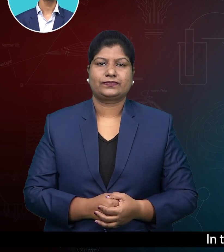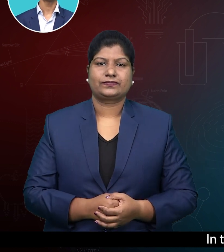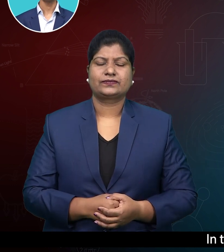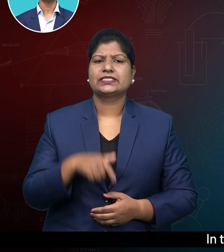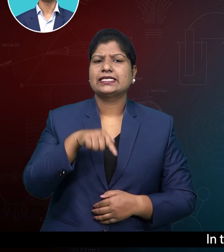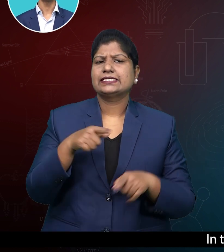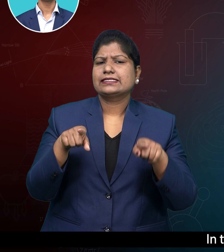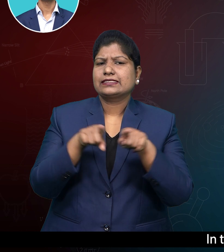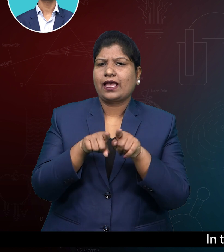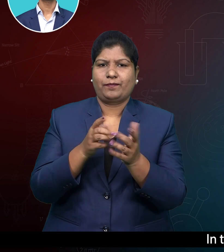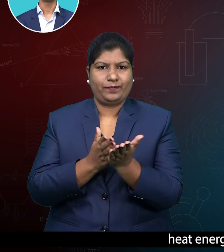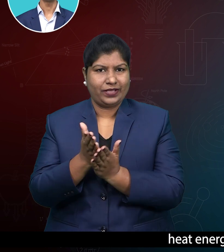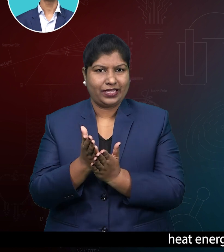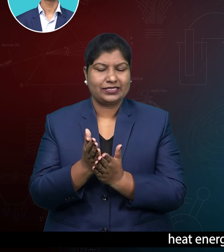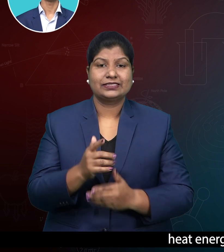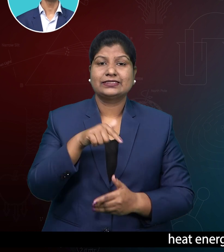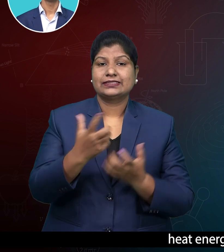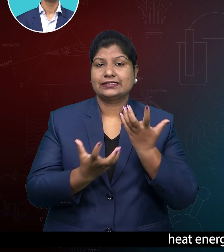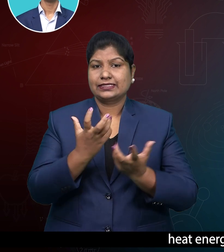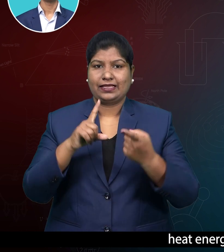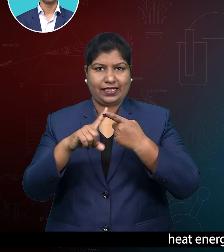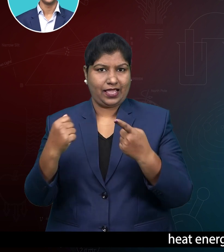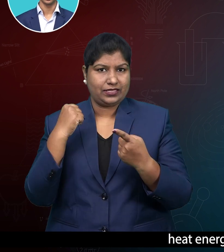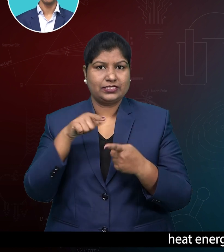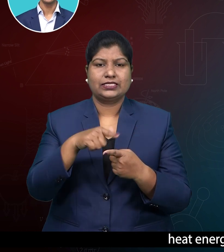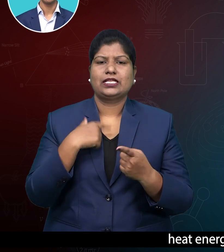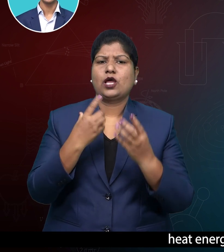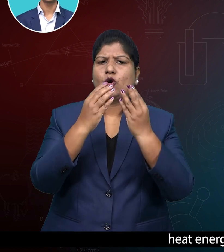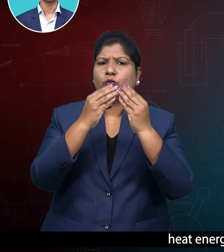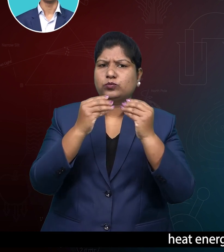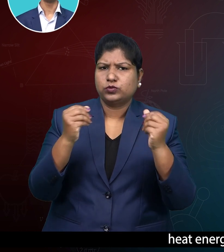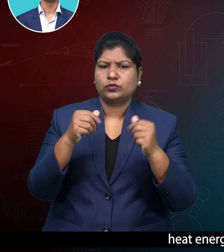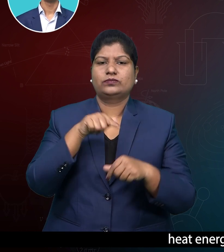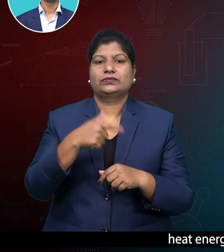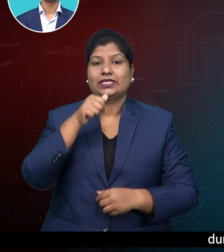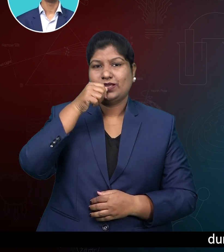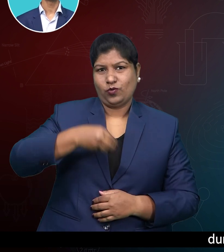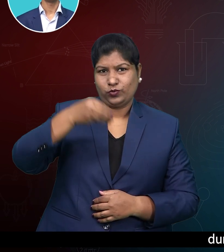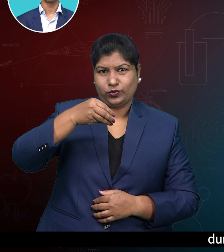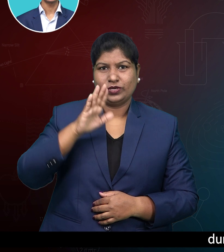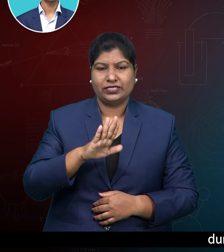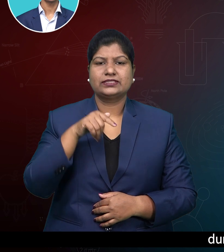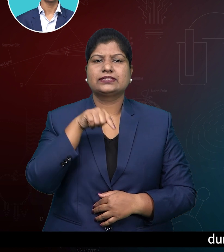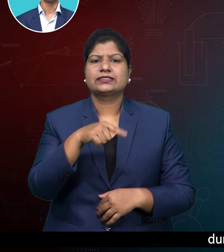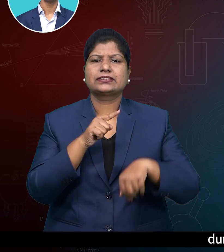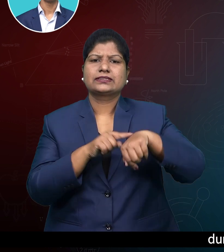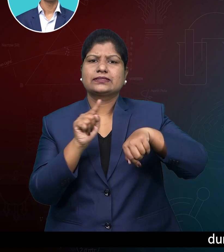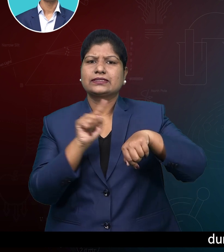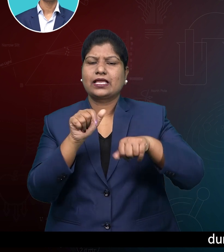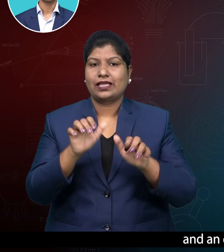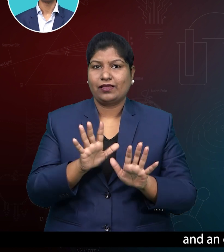In the same manner, heat energy is absorbed by a liquid during